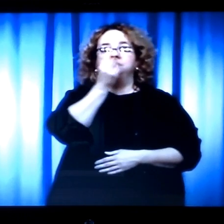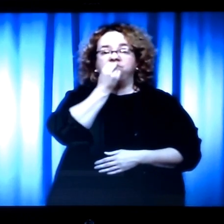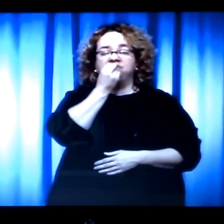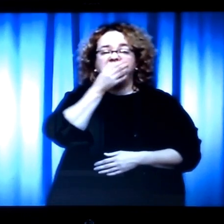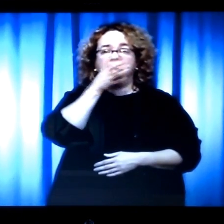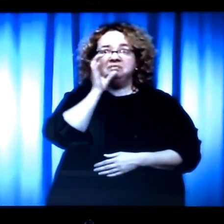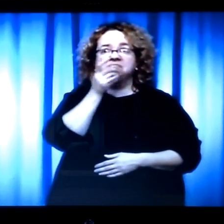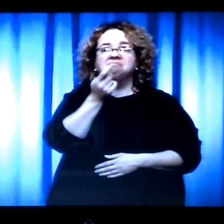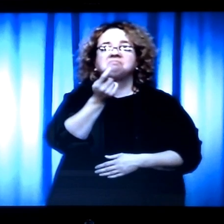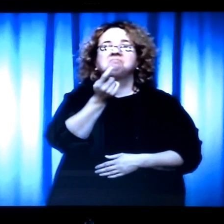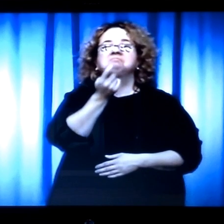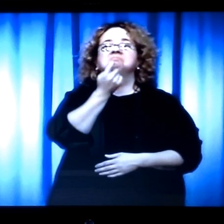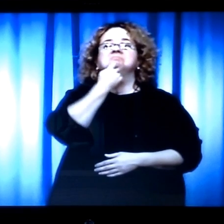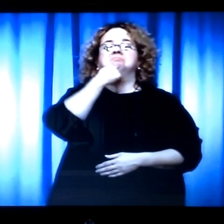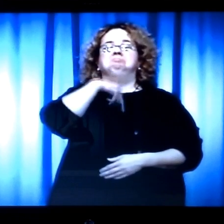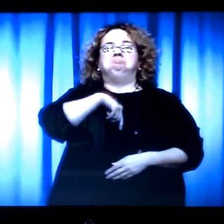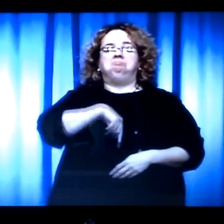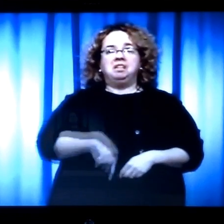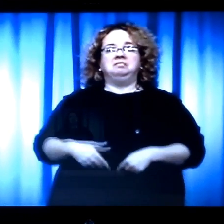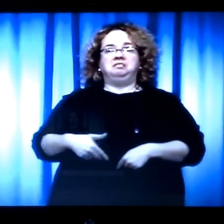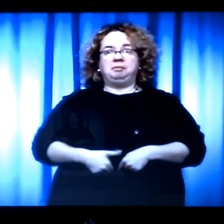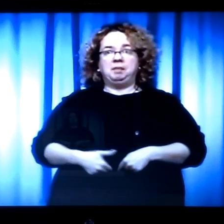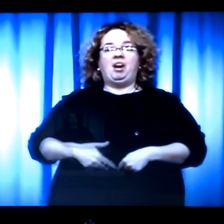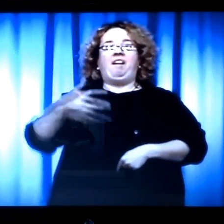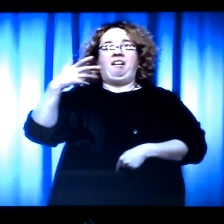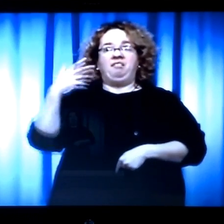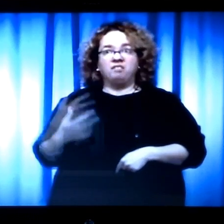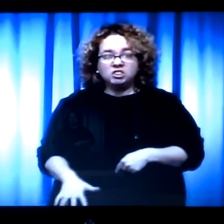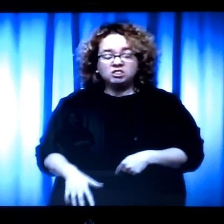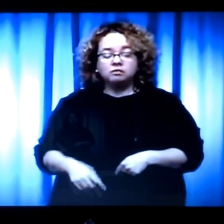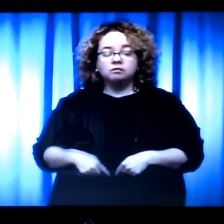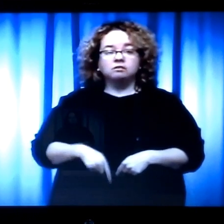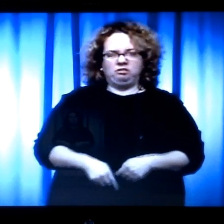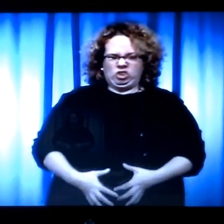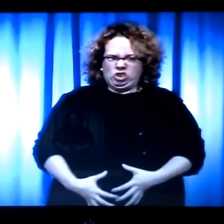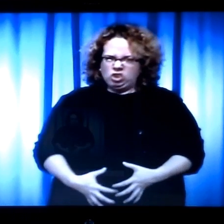Foods lower in protein take less time to digest fully.